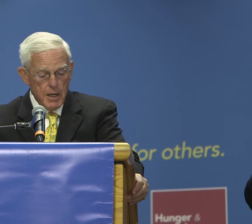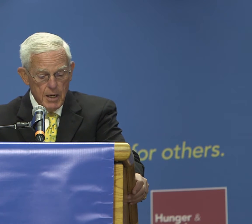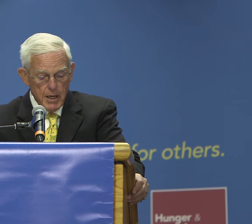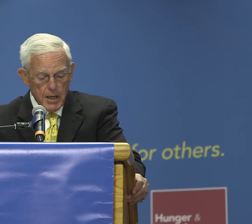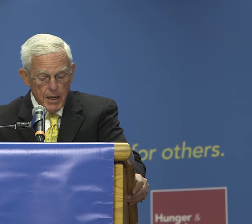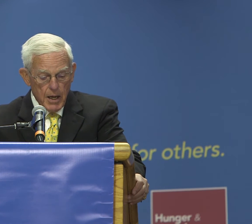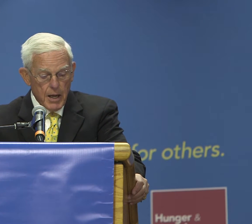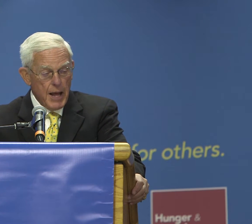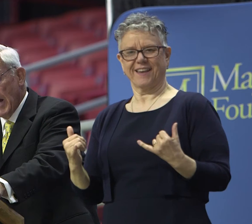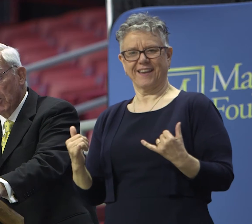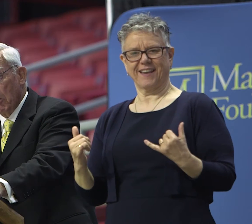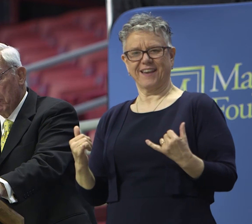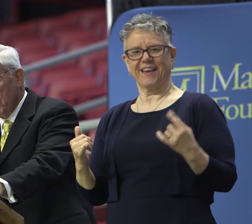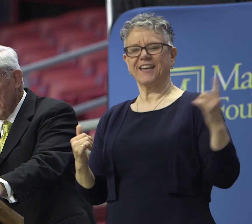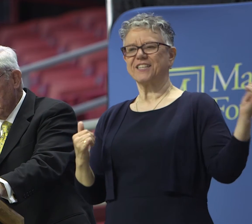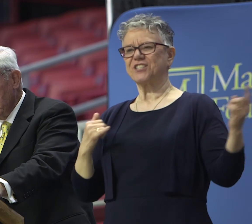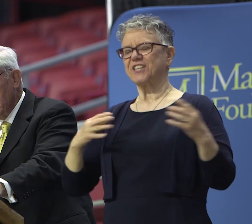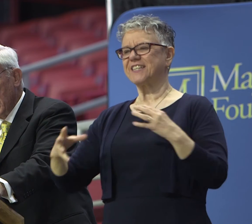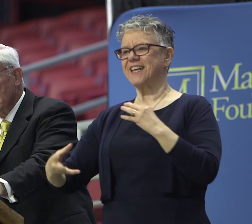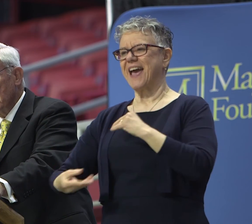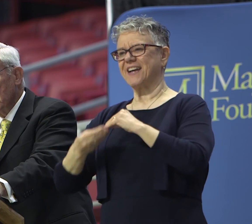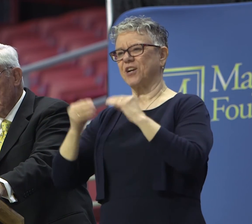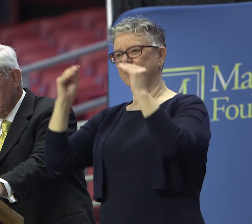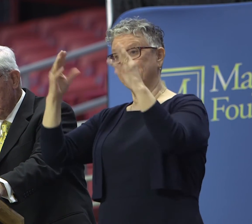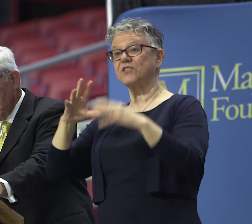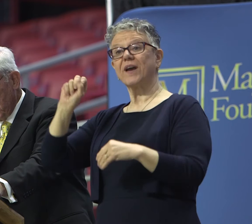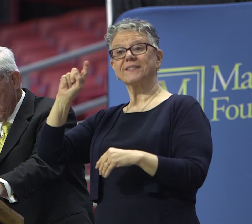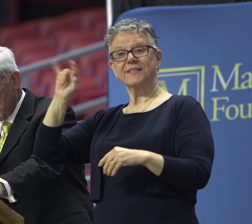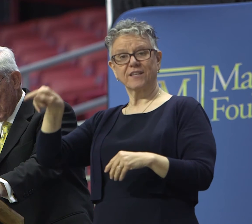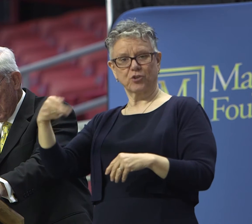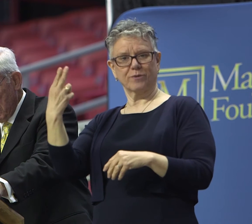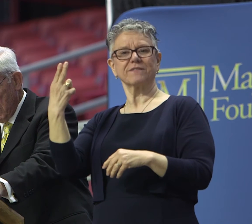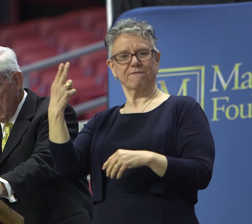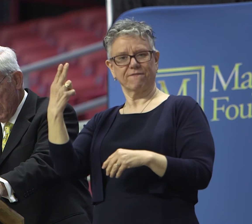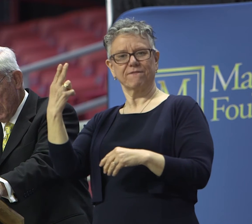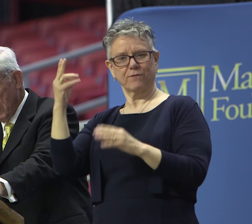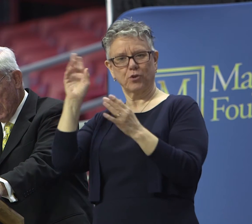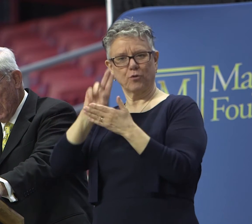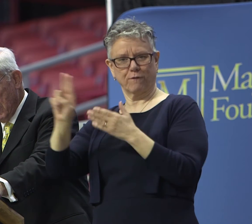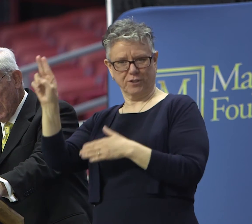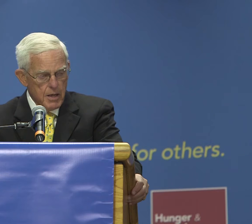currently an adjunct professor at St. Joseph's University.